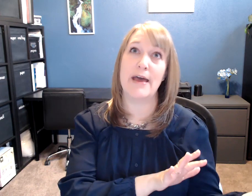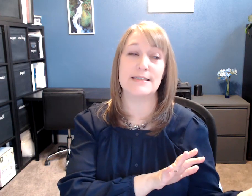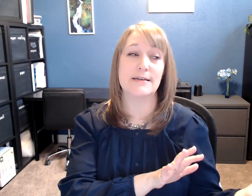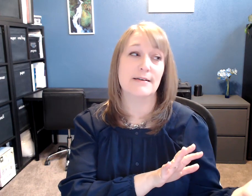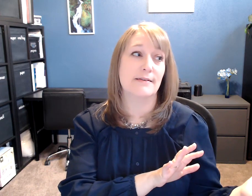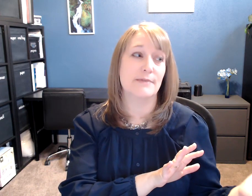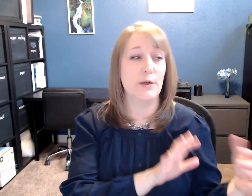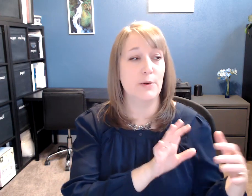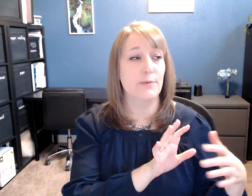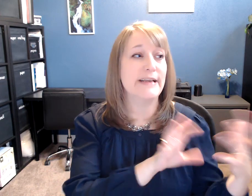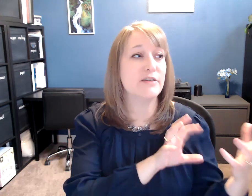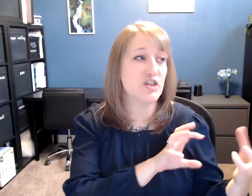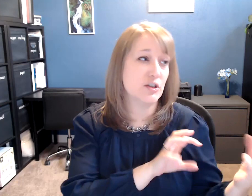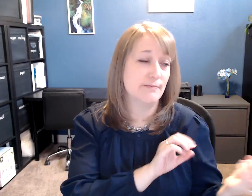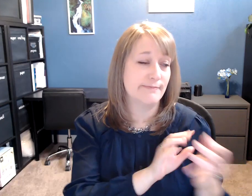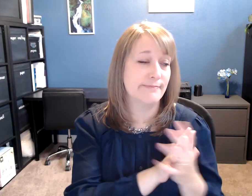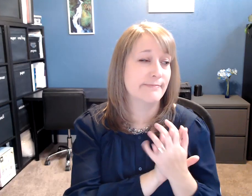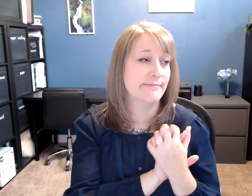that, English